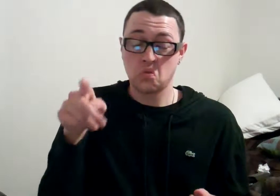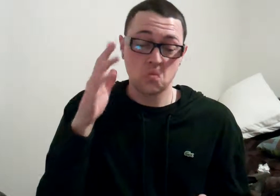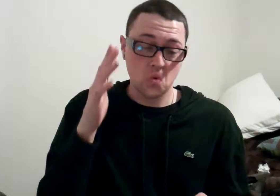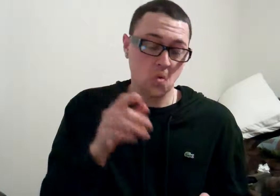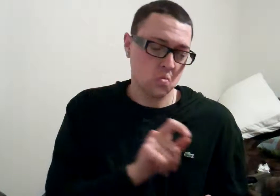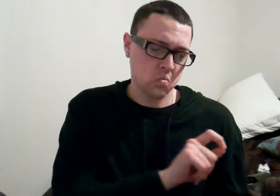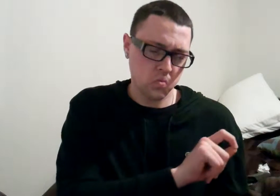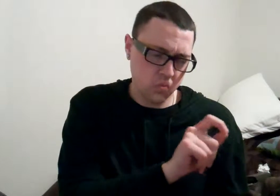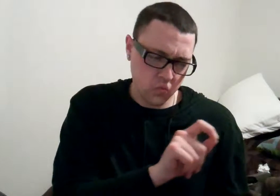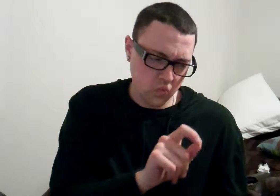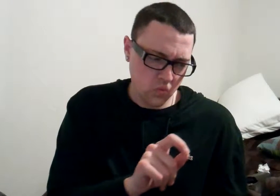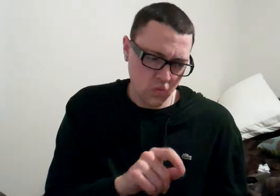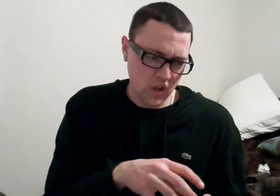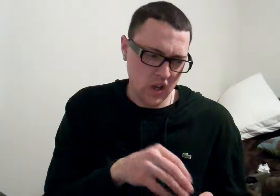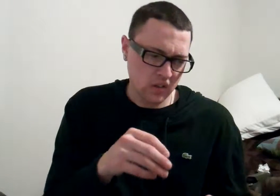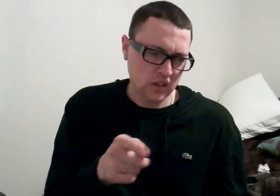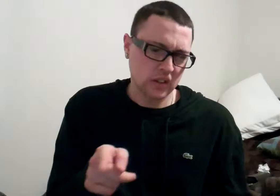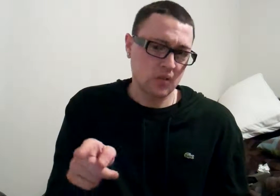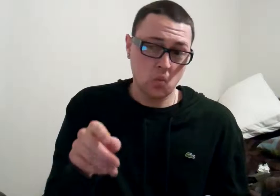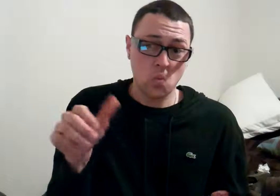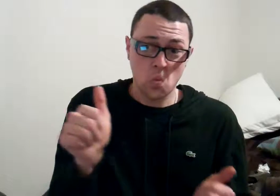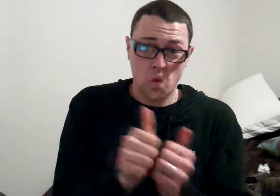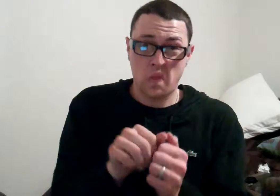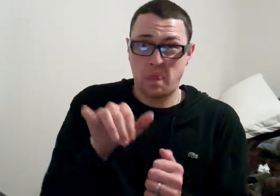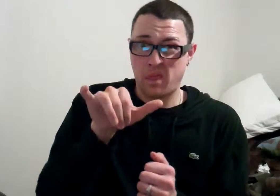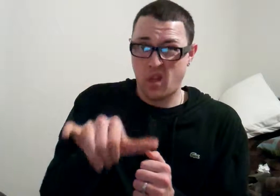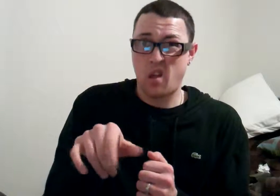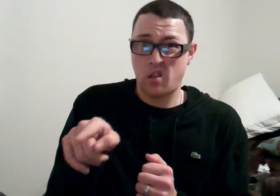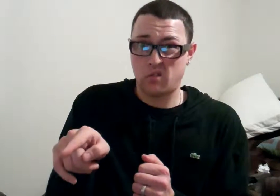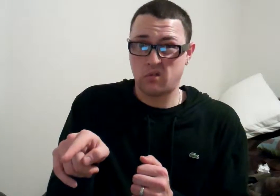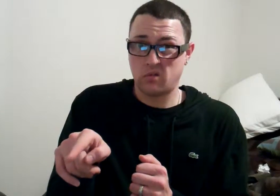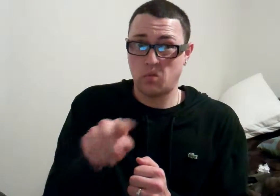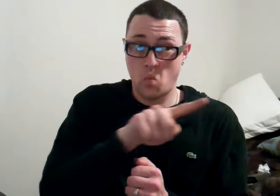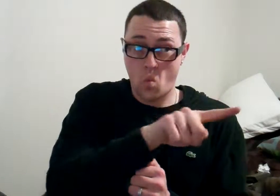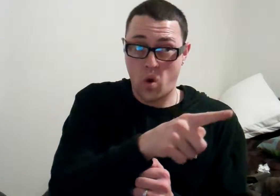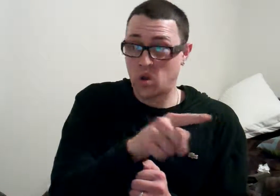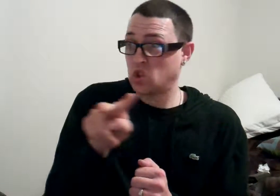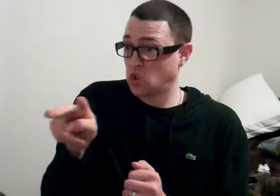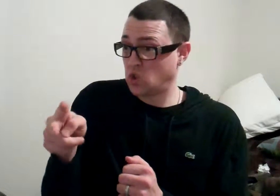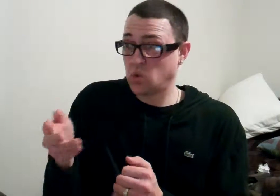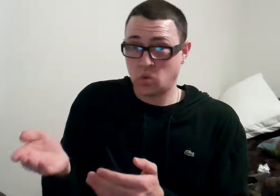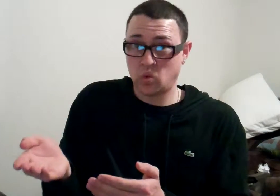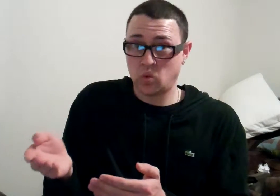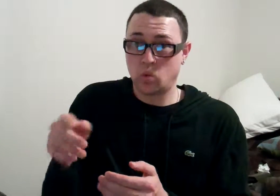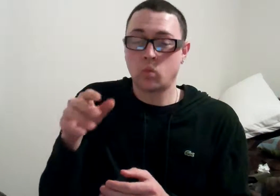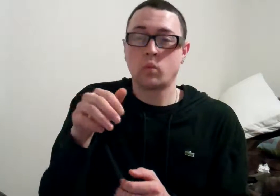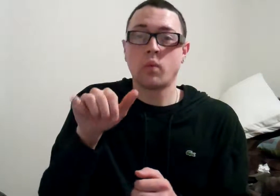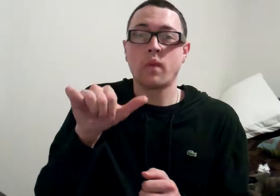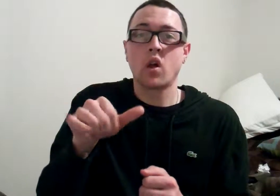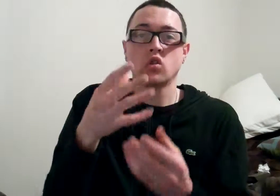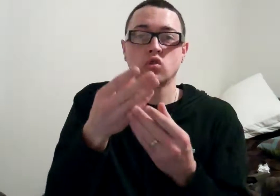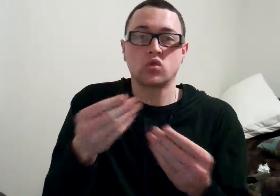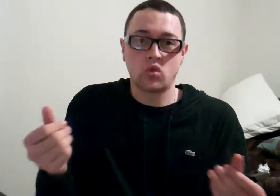with that part solved. And then the next would be to multiply. So then E times